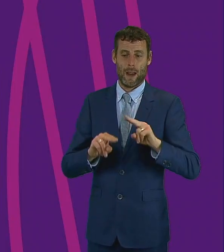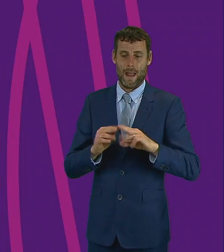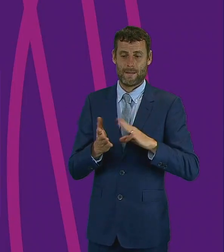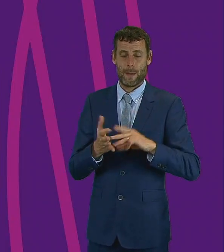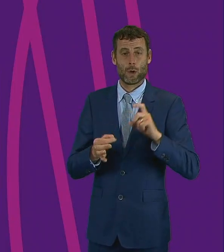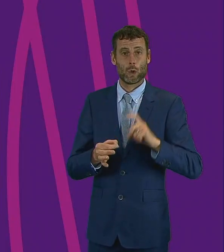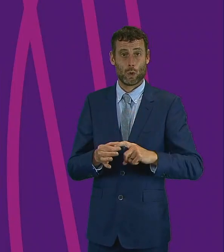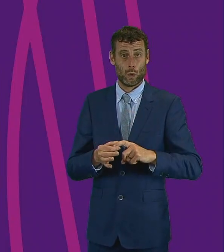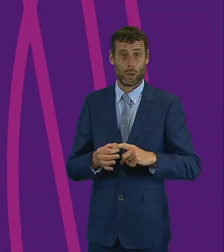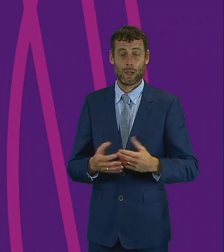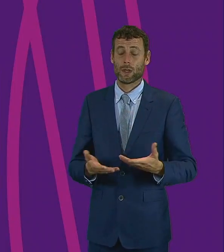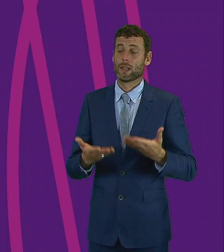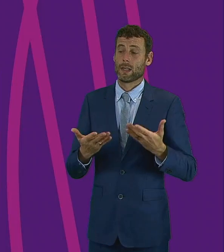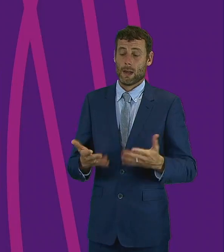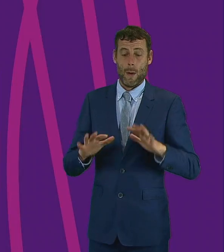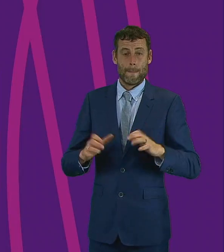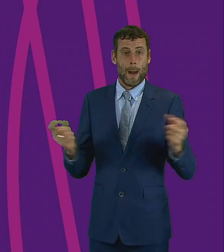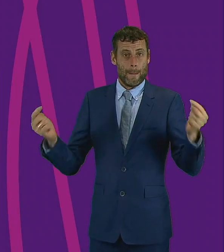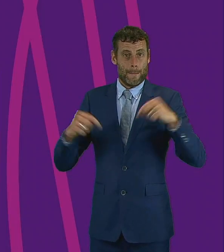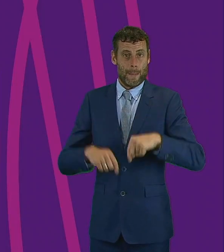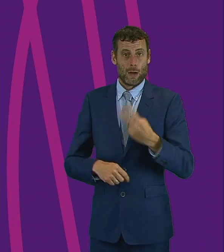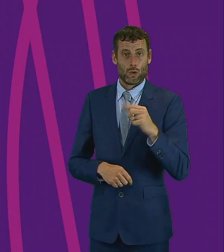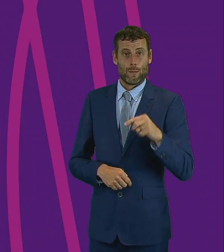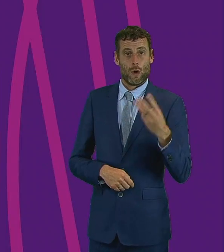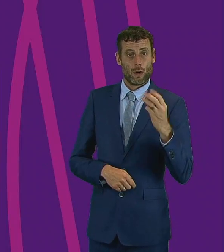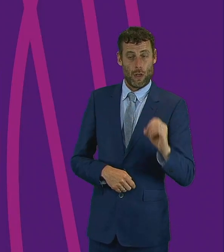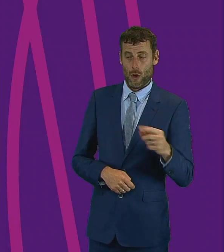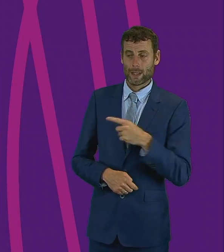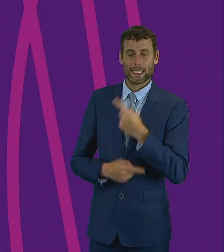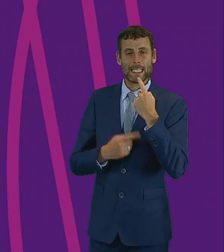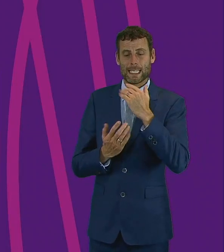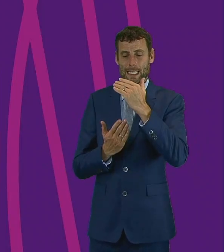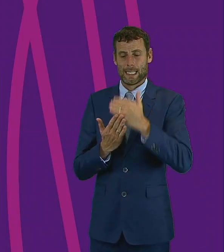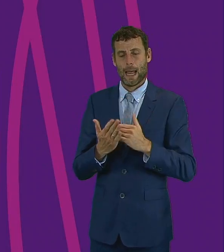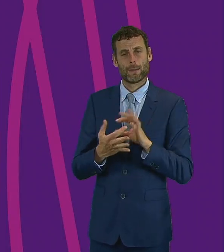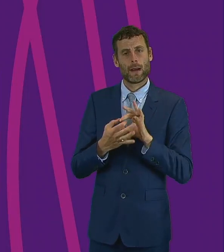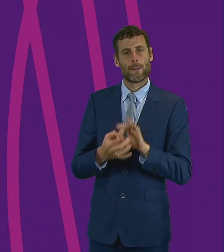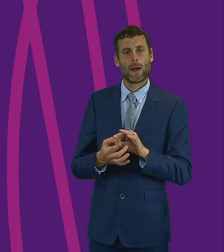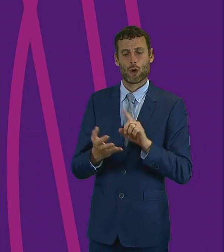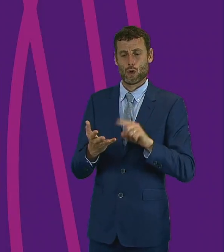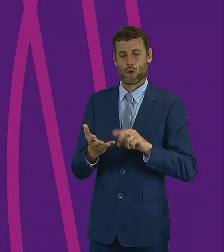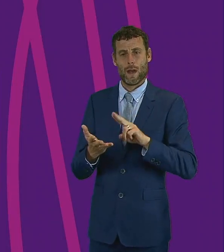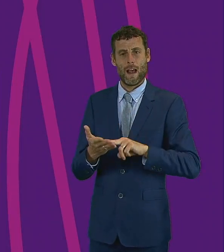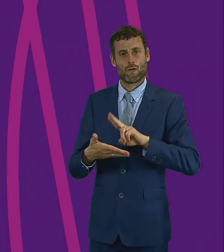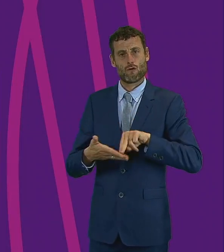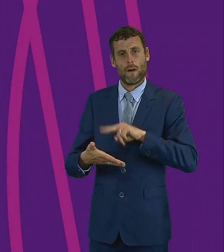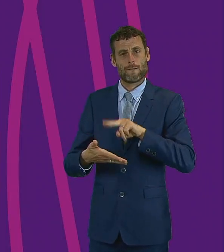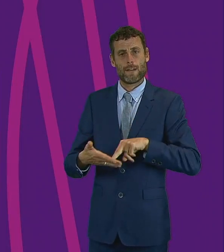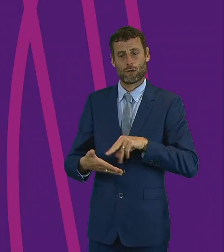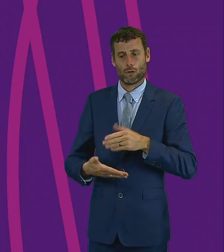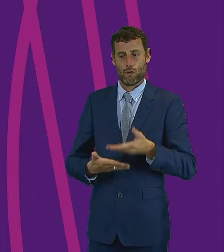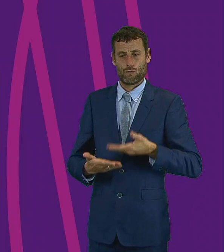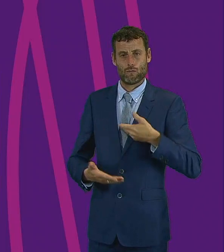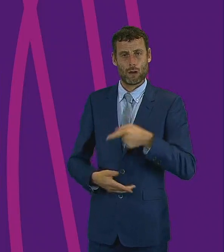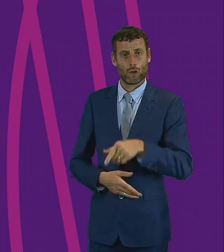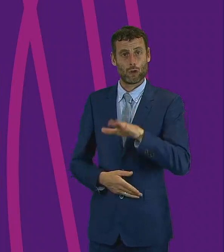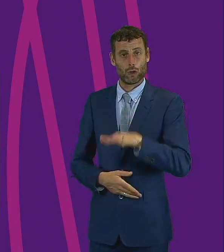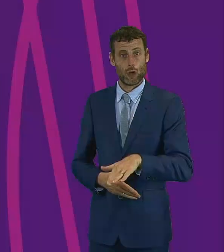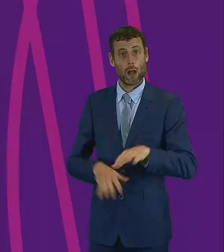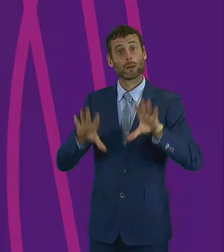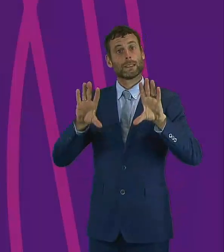point. Parliament will resume at 2:30 with a statement on the United Nations Conventions on the Rights of the Child, and I suspend this meeting.